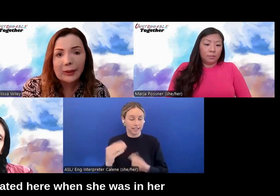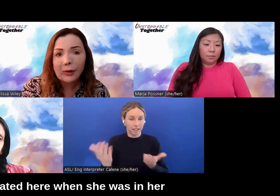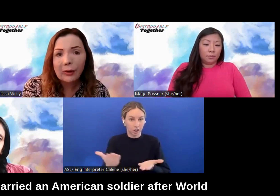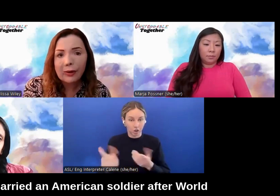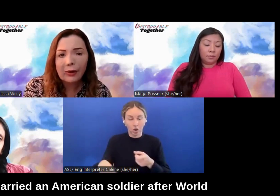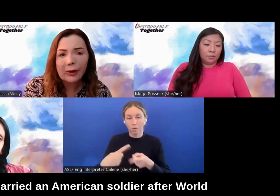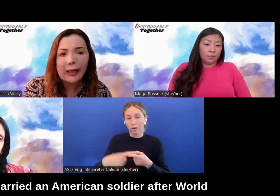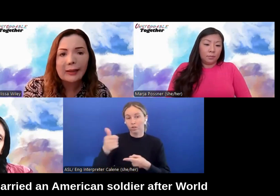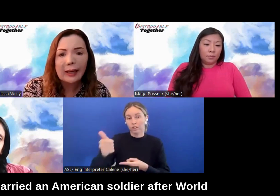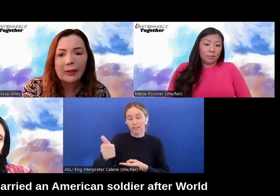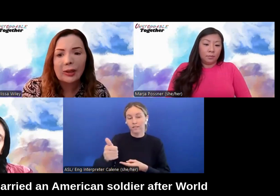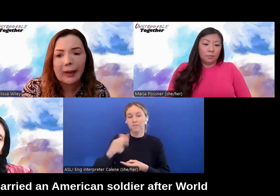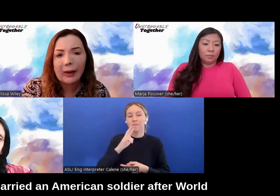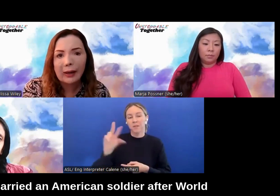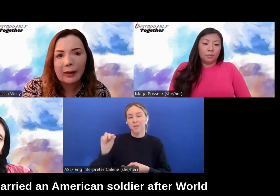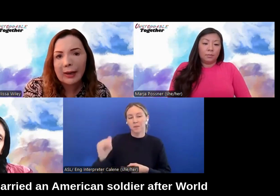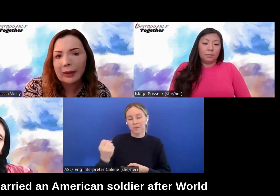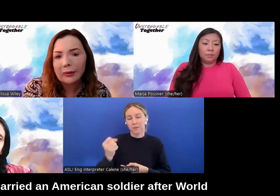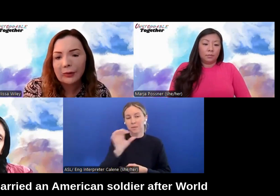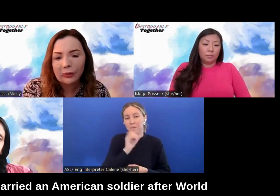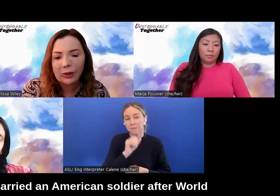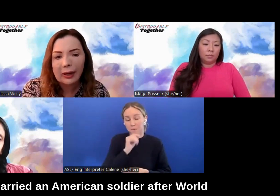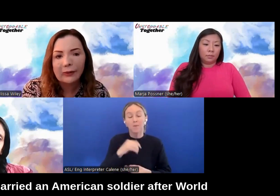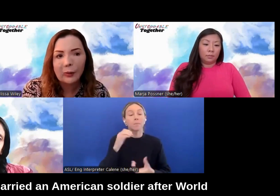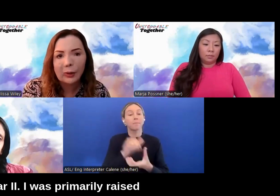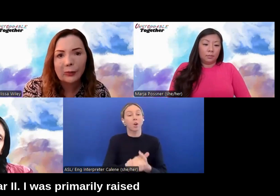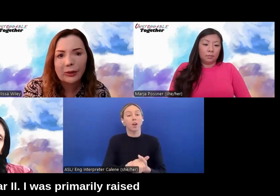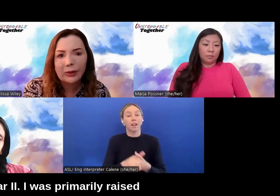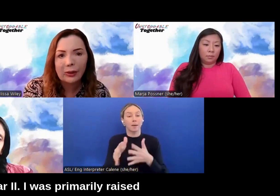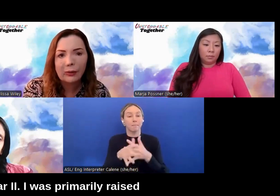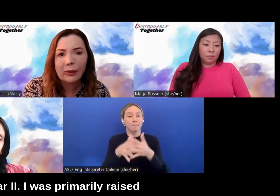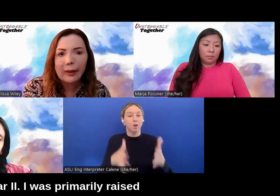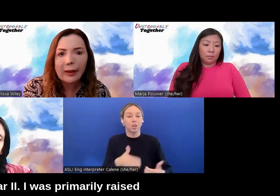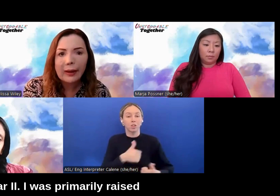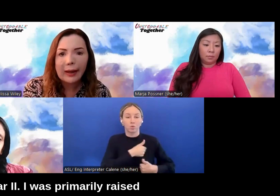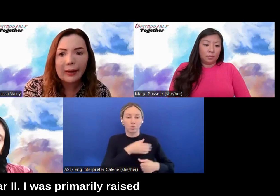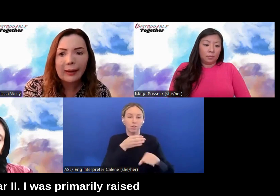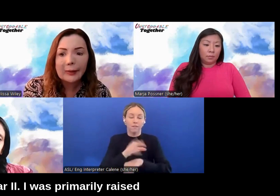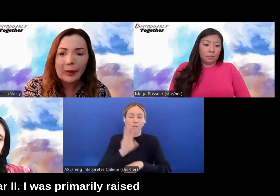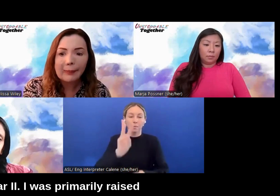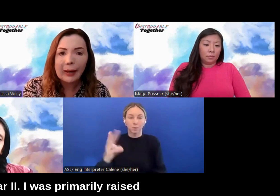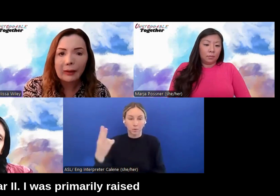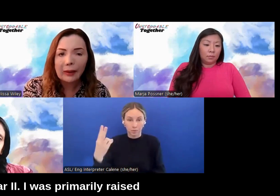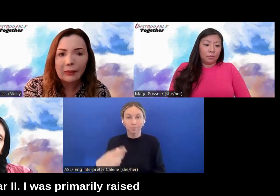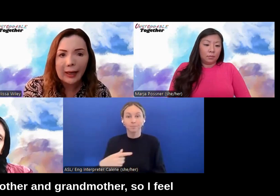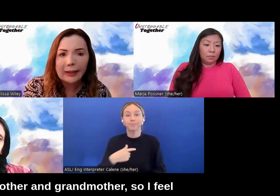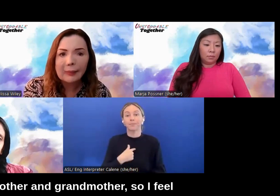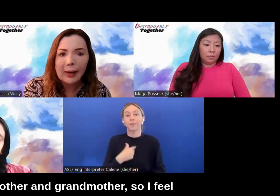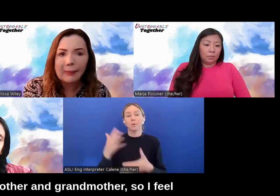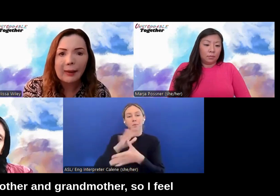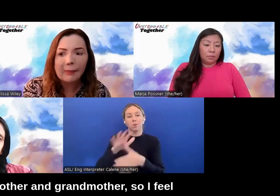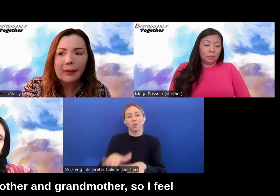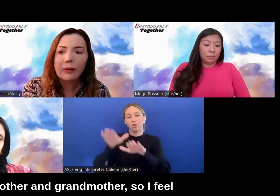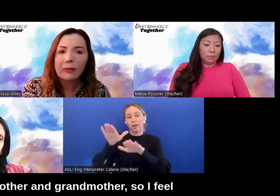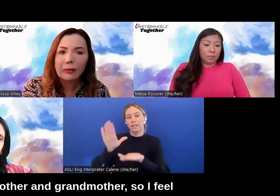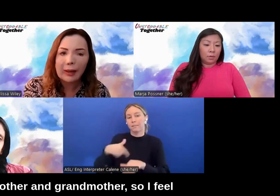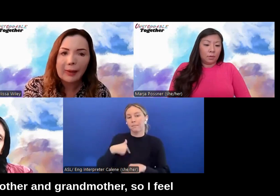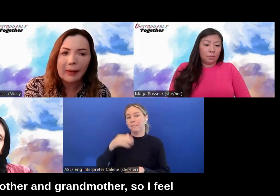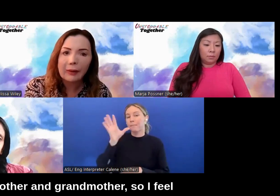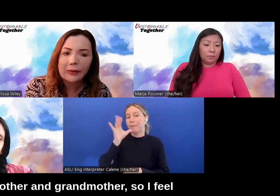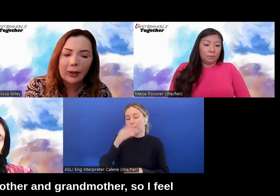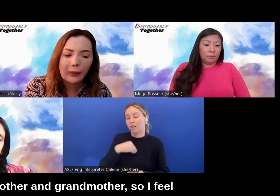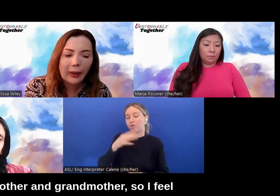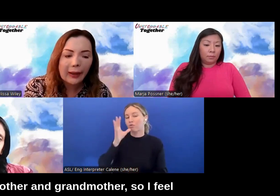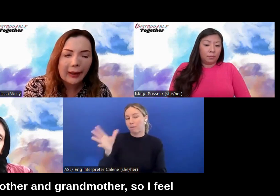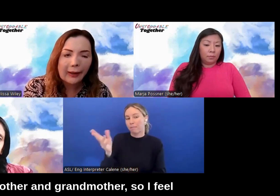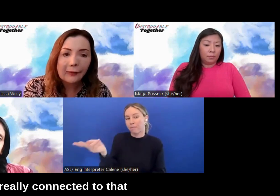when she was in her 30s, and she married an American soldier after World War II. I was primarily raised by my mother and